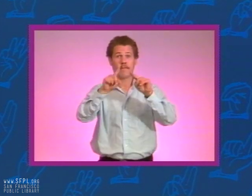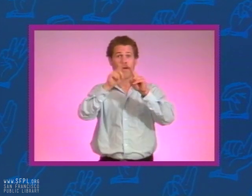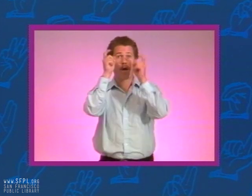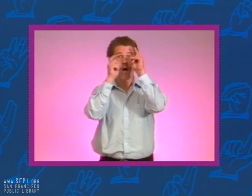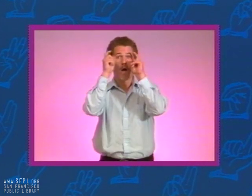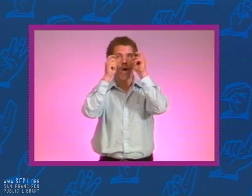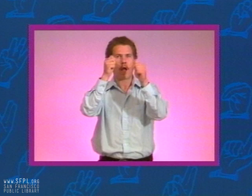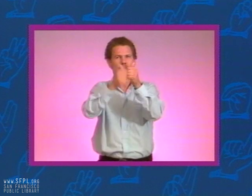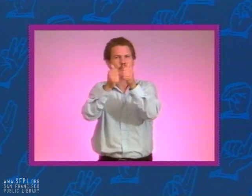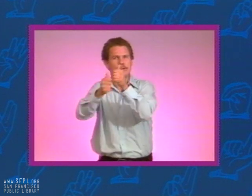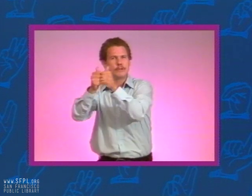on.